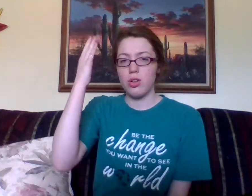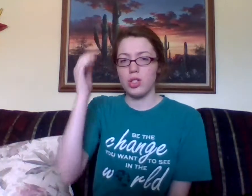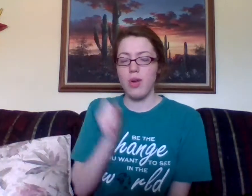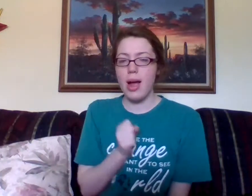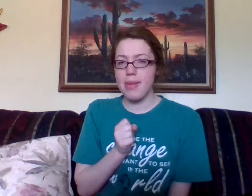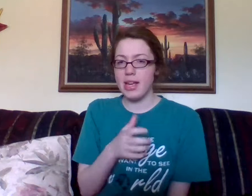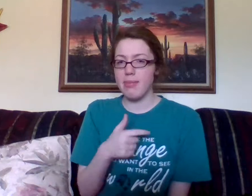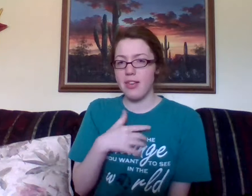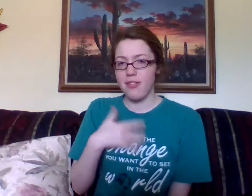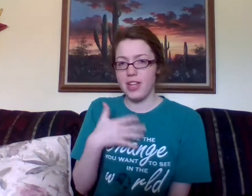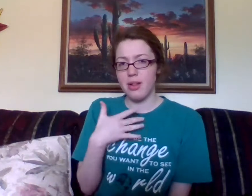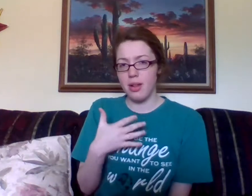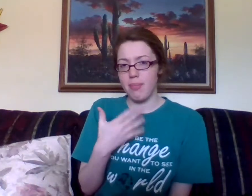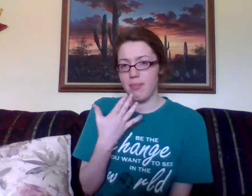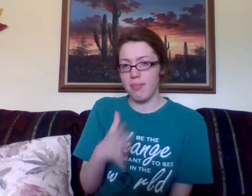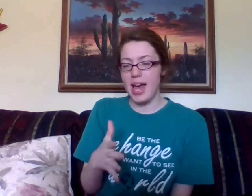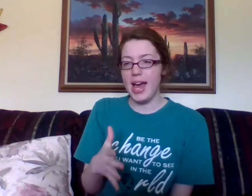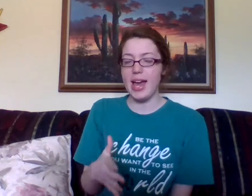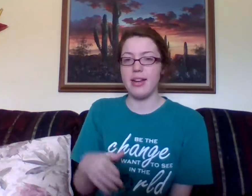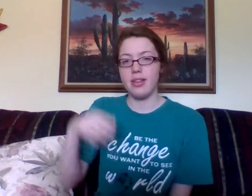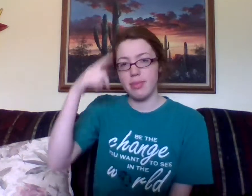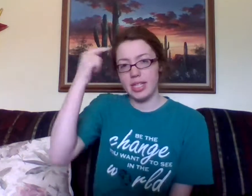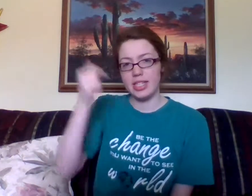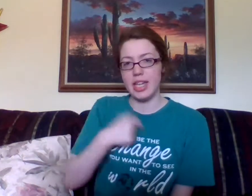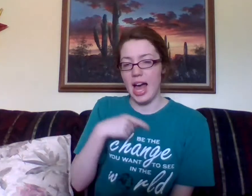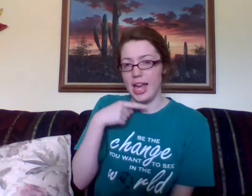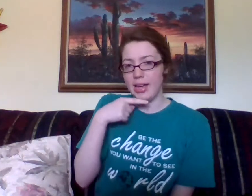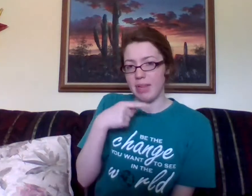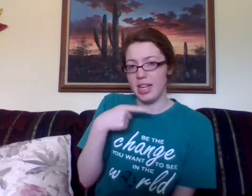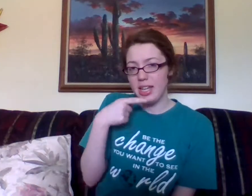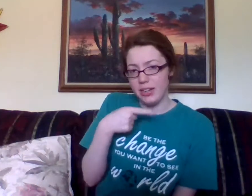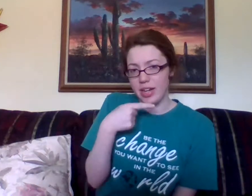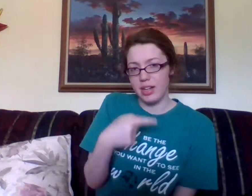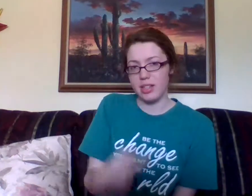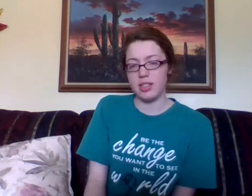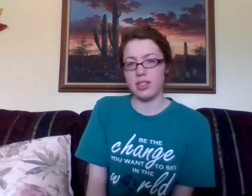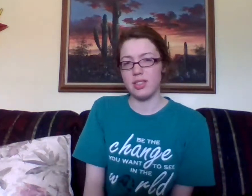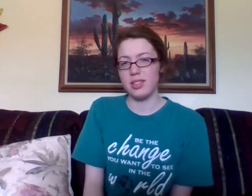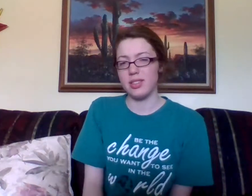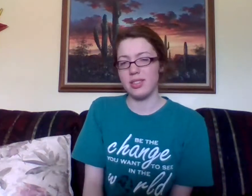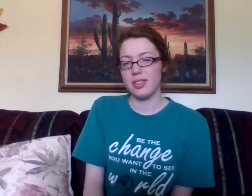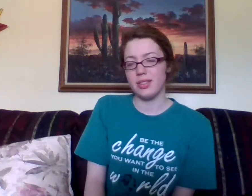So why make me feel bad because I'm hearing?